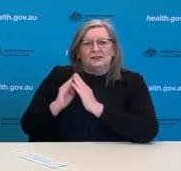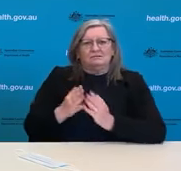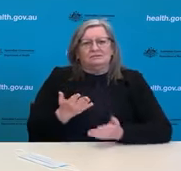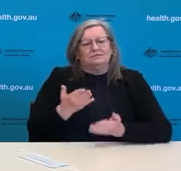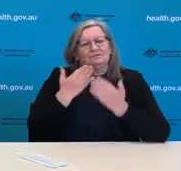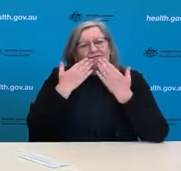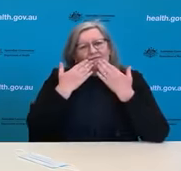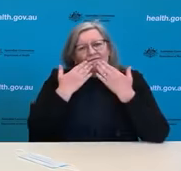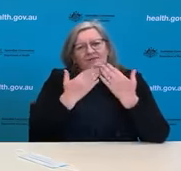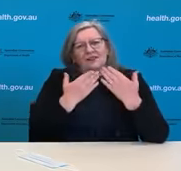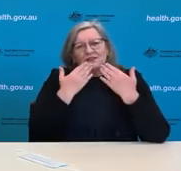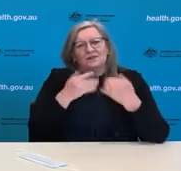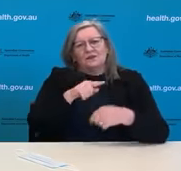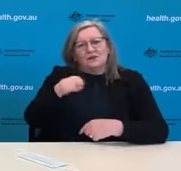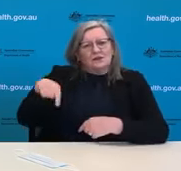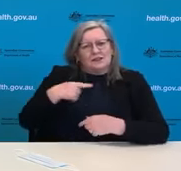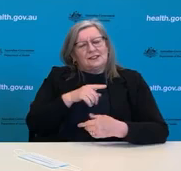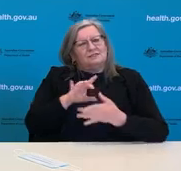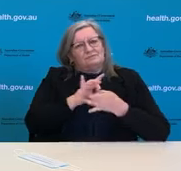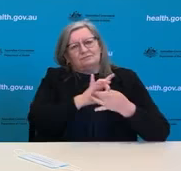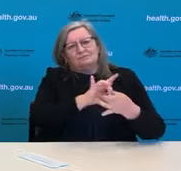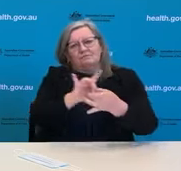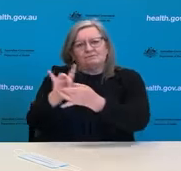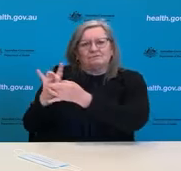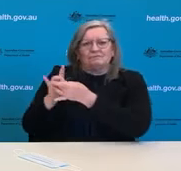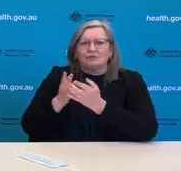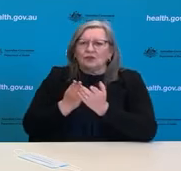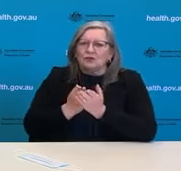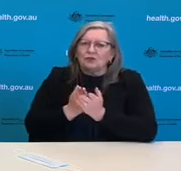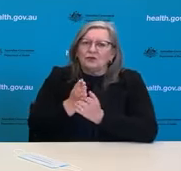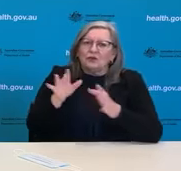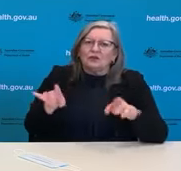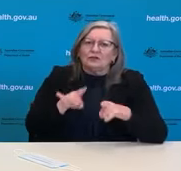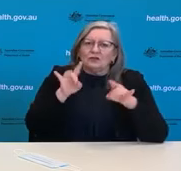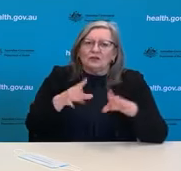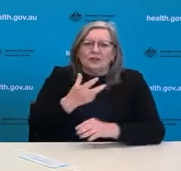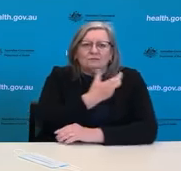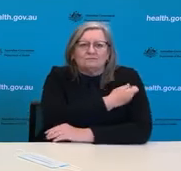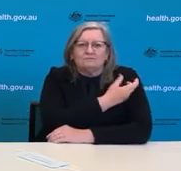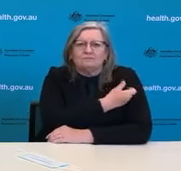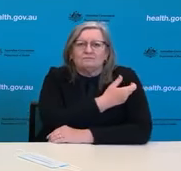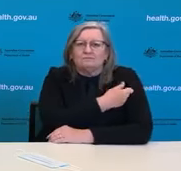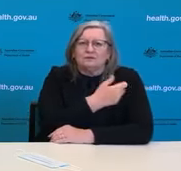our national vaccination program, we are actively tackling